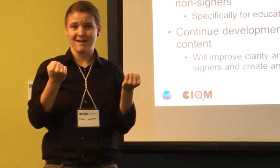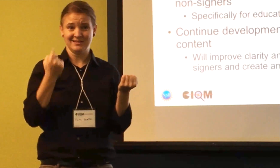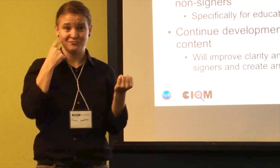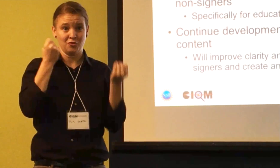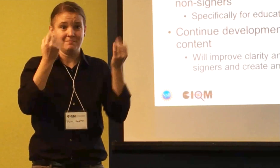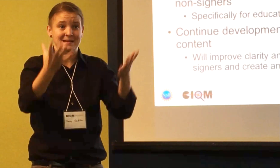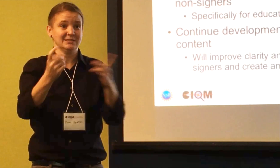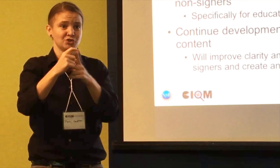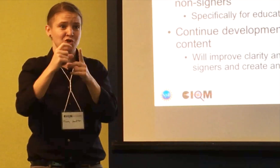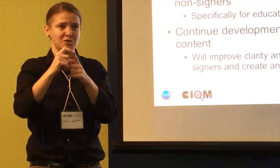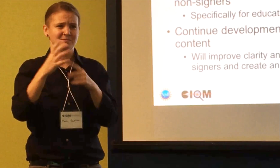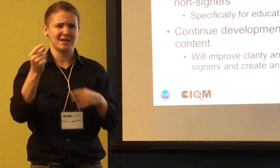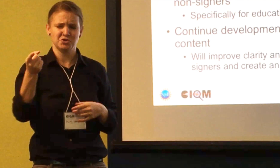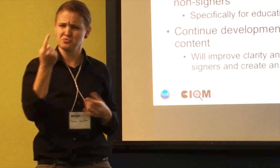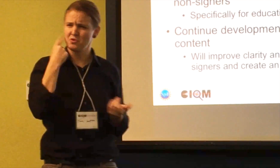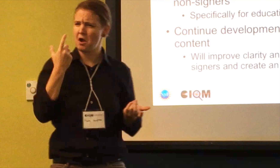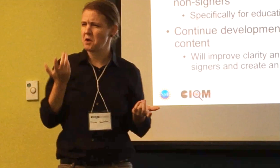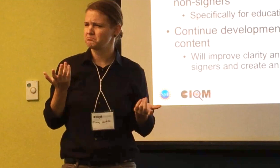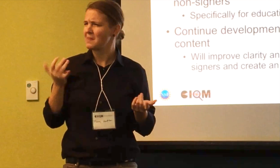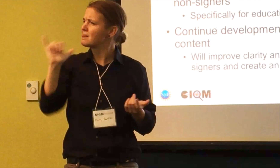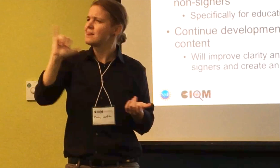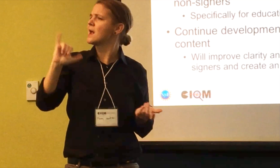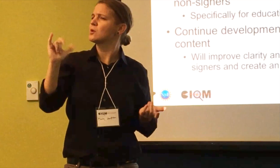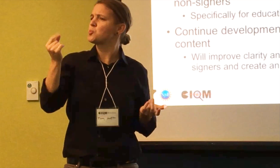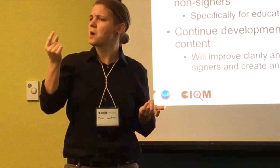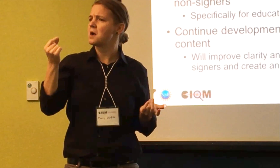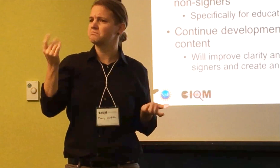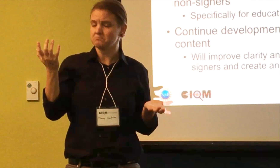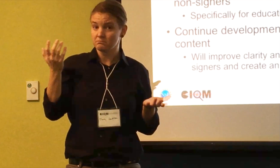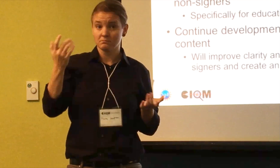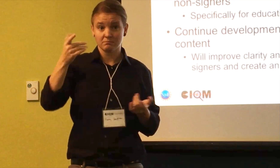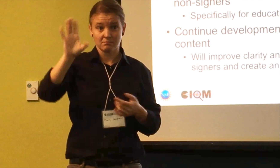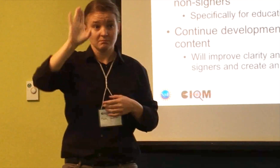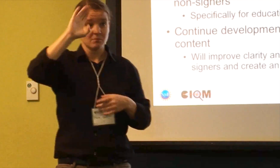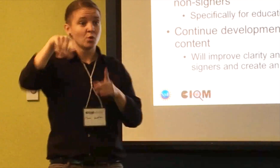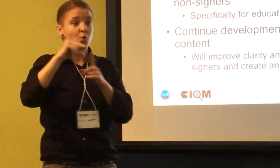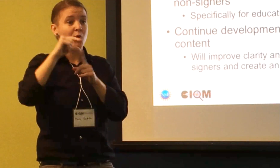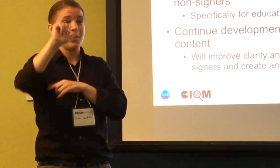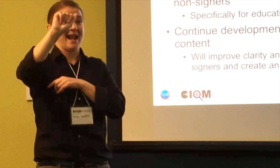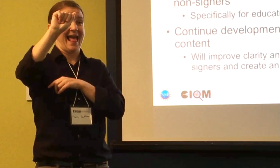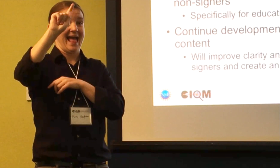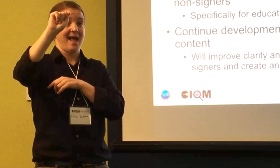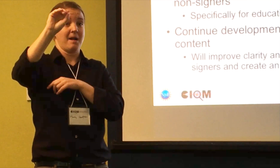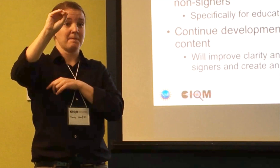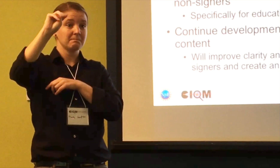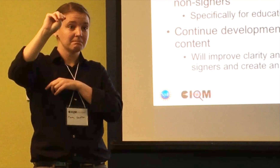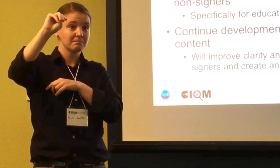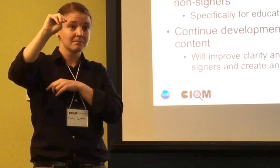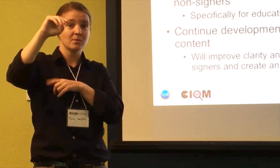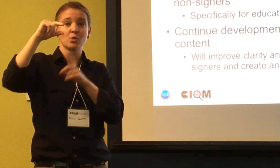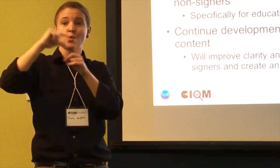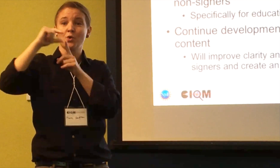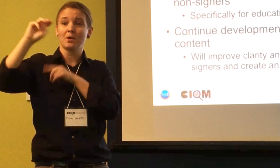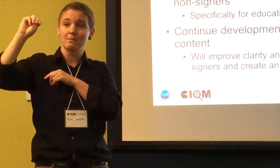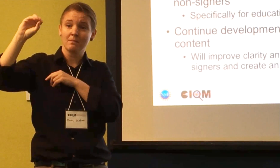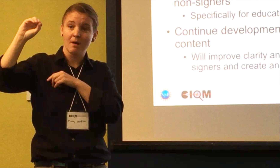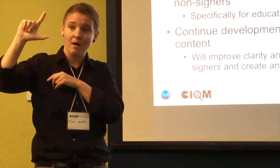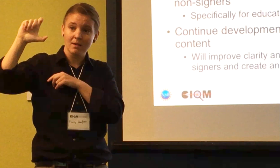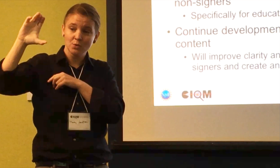for. We still don't have ASL signs that are shared among the community for many STEM terms. And